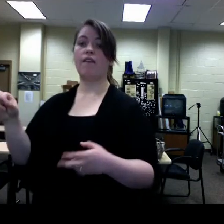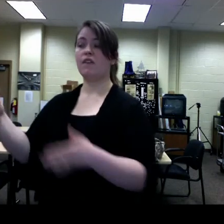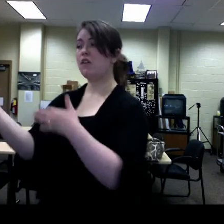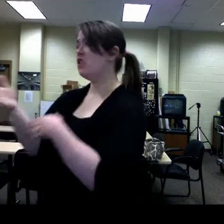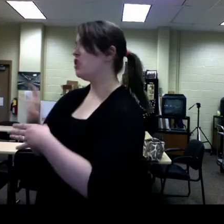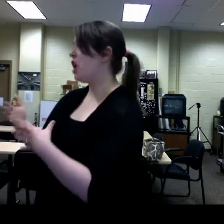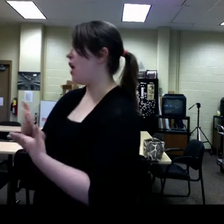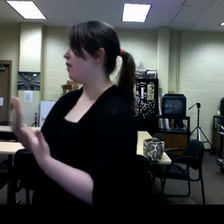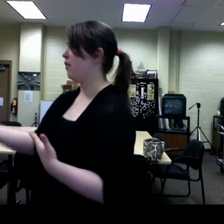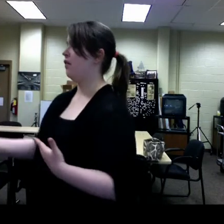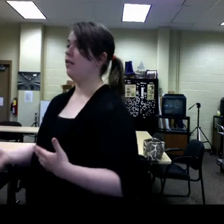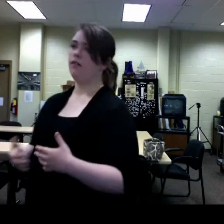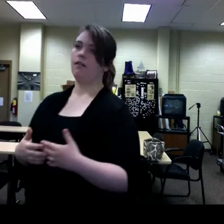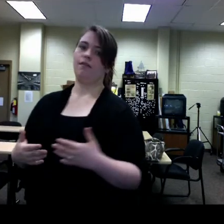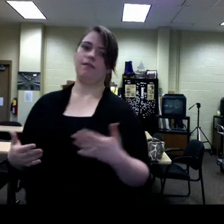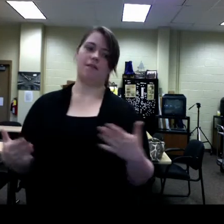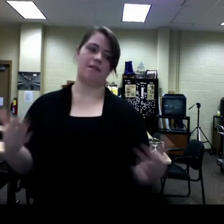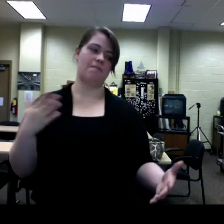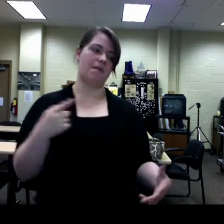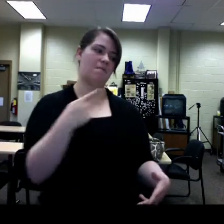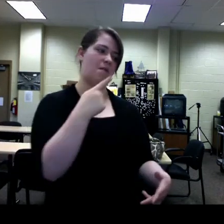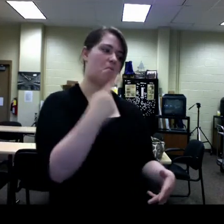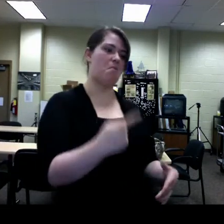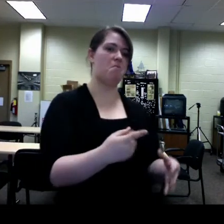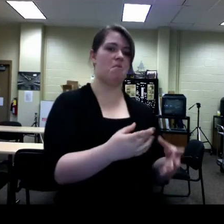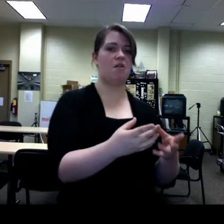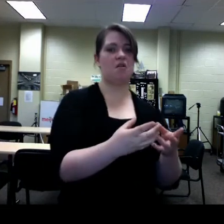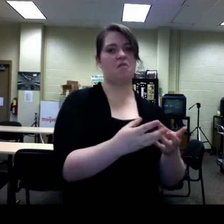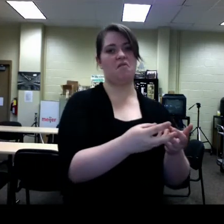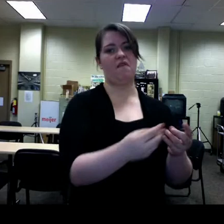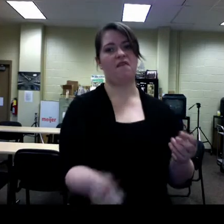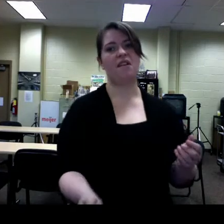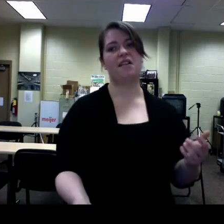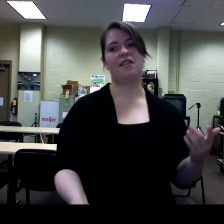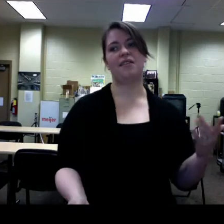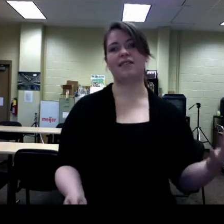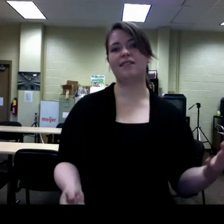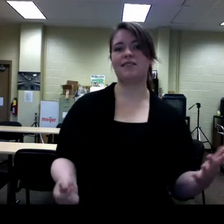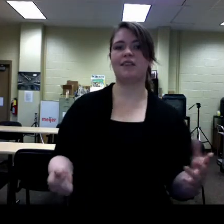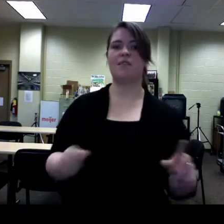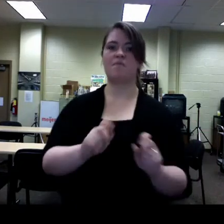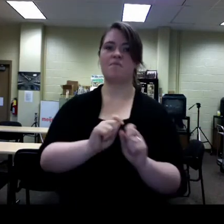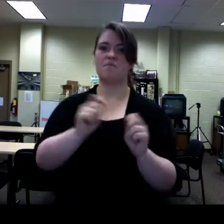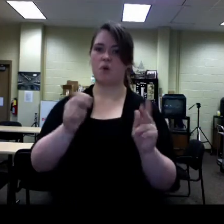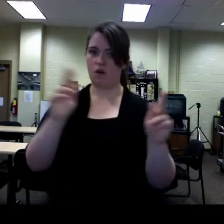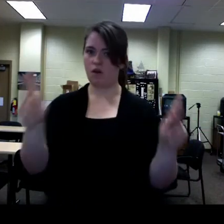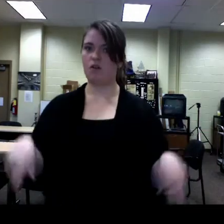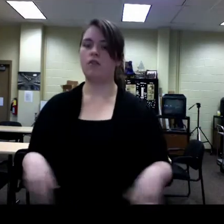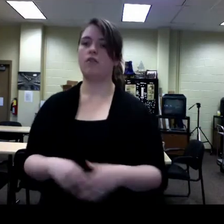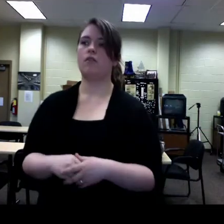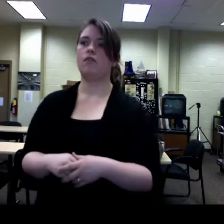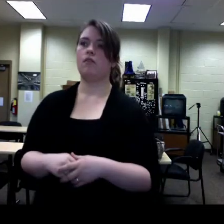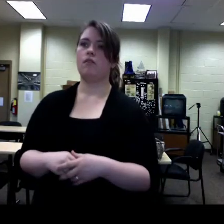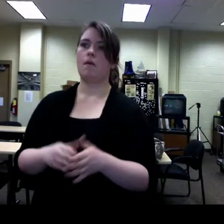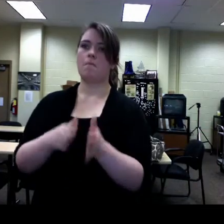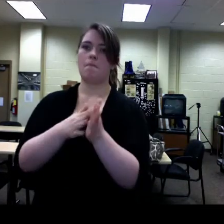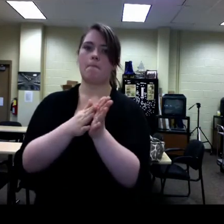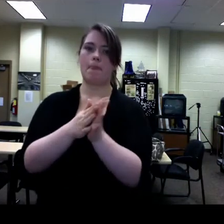of those wanes, not so much. Passion and commitment is simply a relationship based on